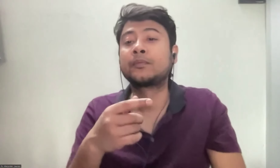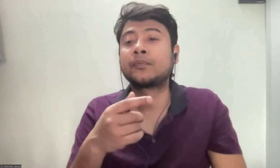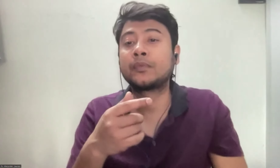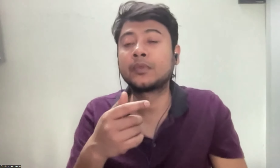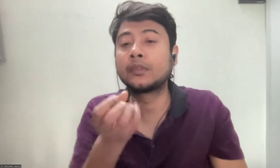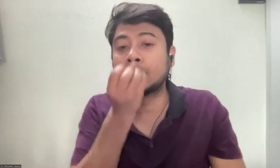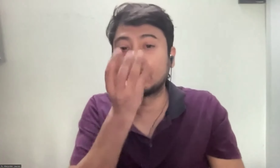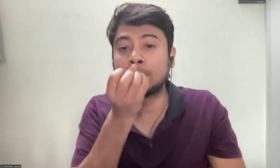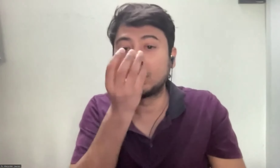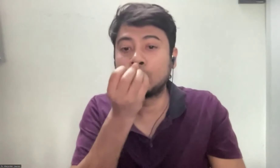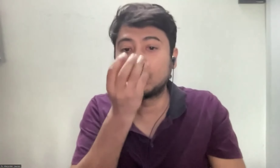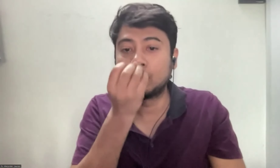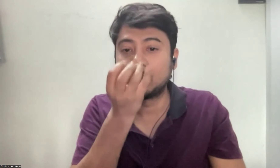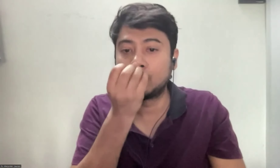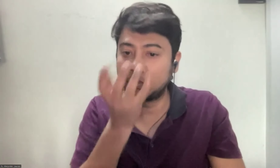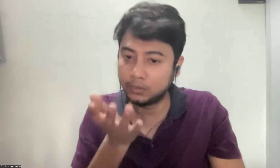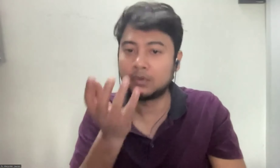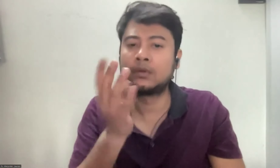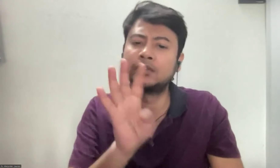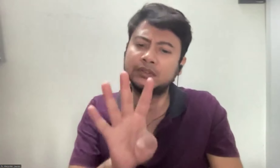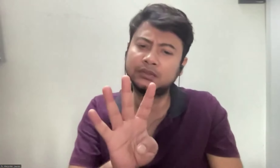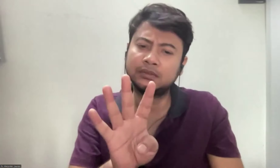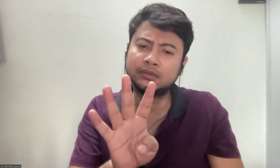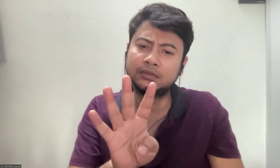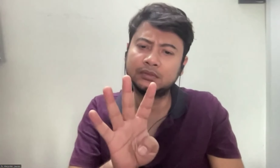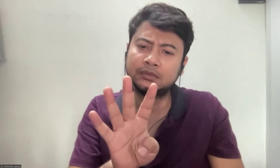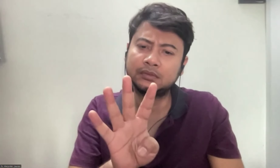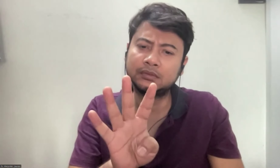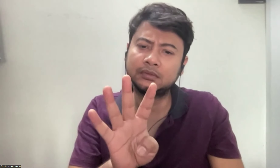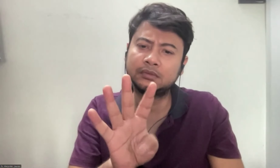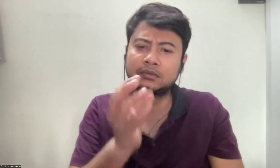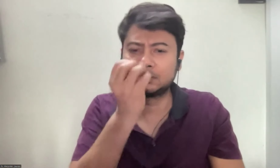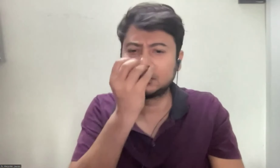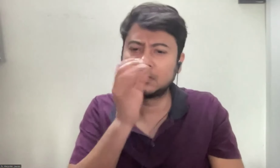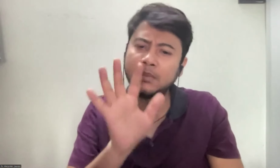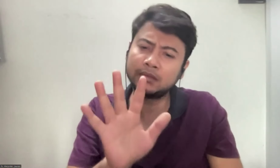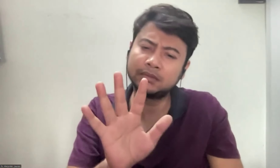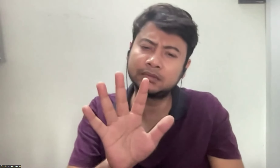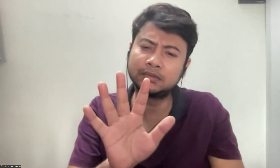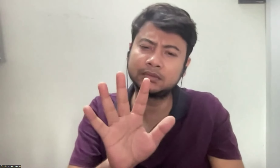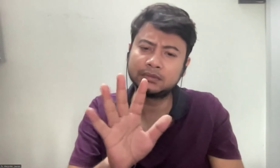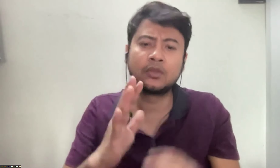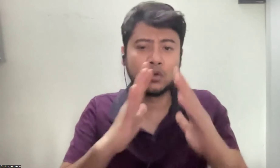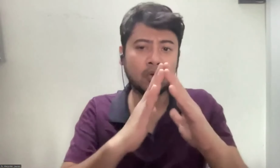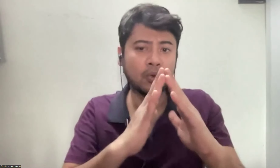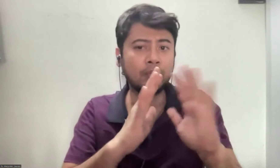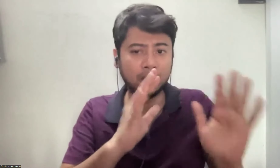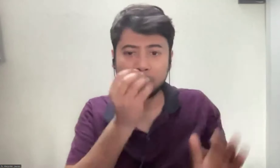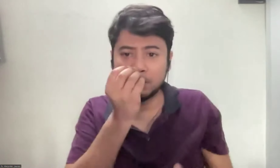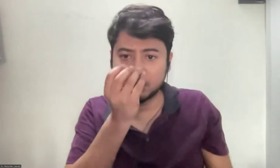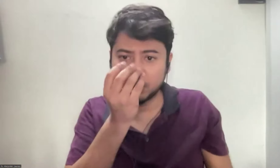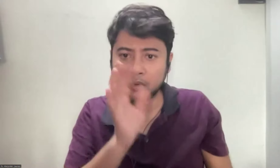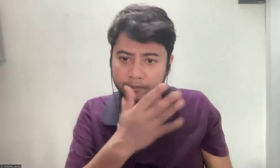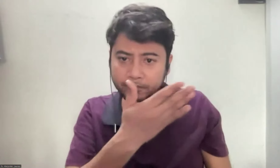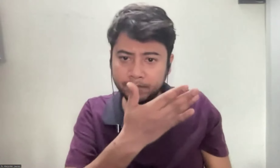flowers. Not many flowers. If you have some pots in your own home, you don't need to buy